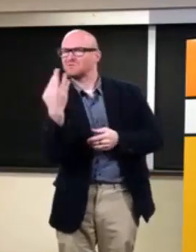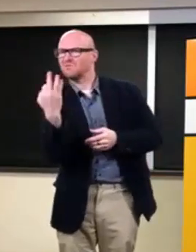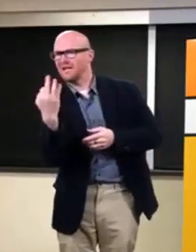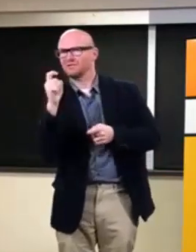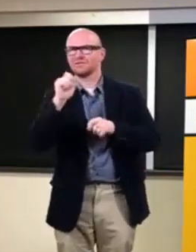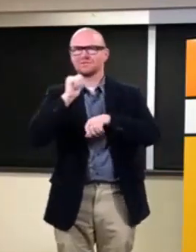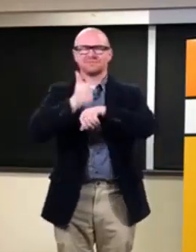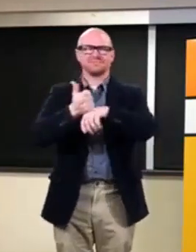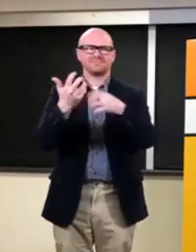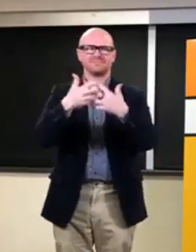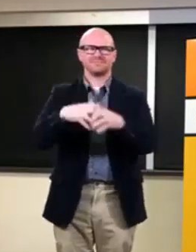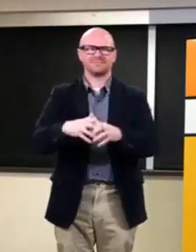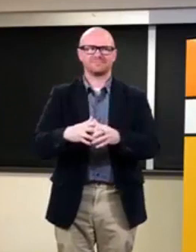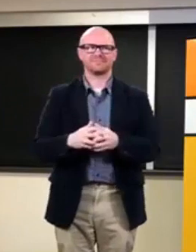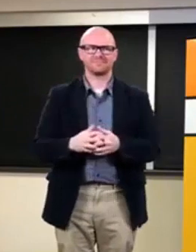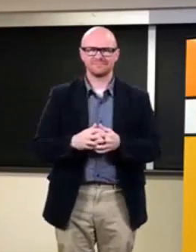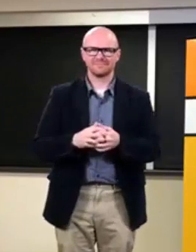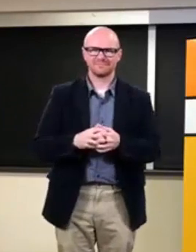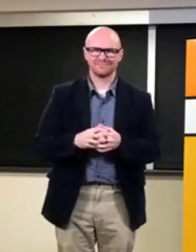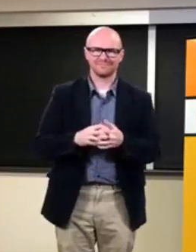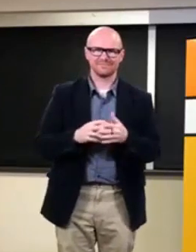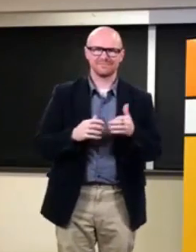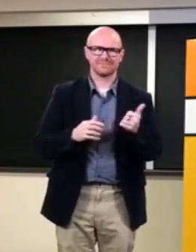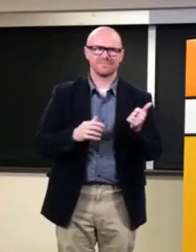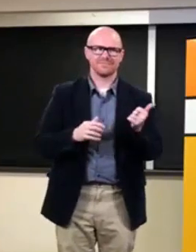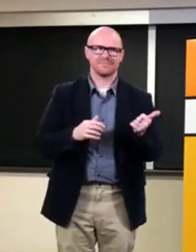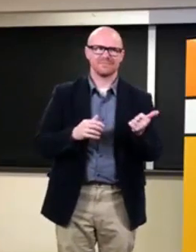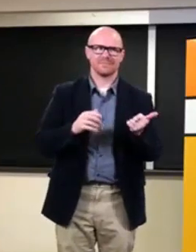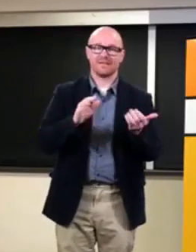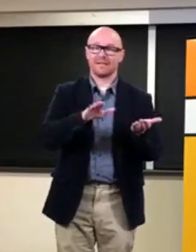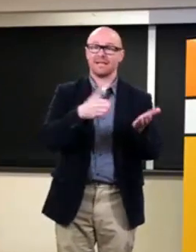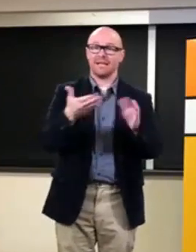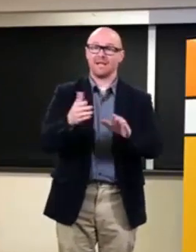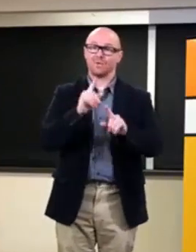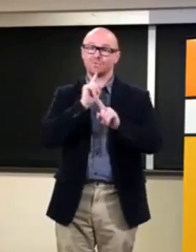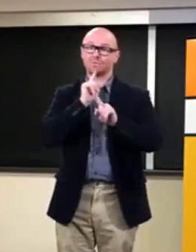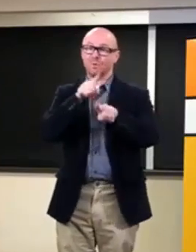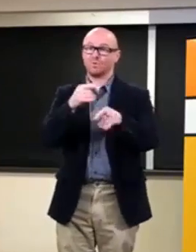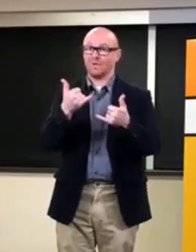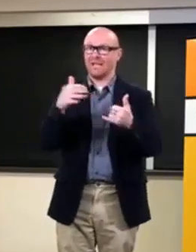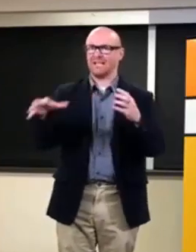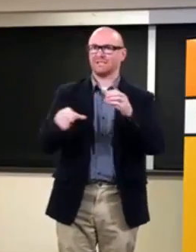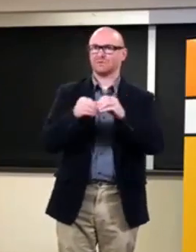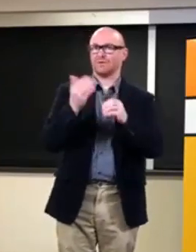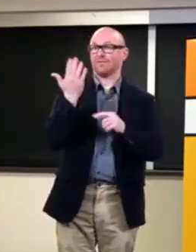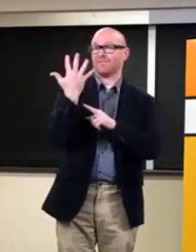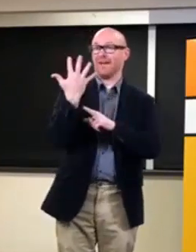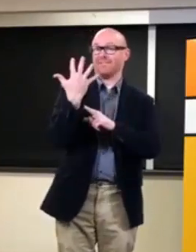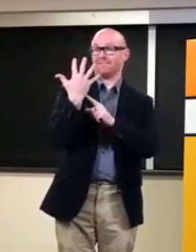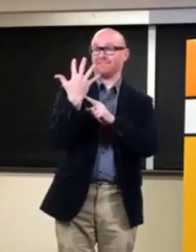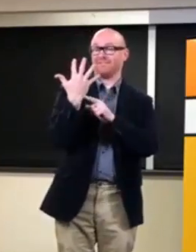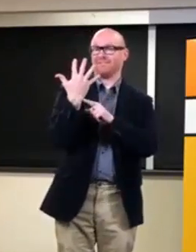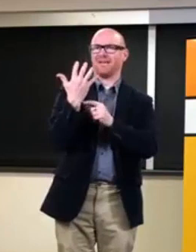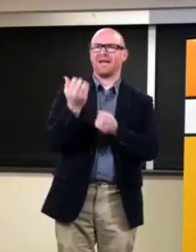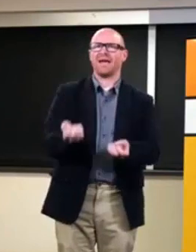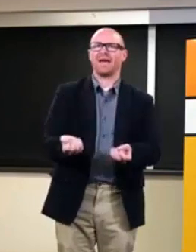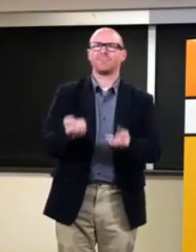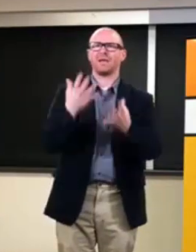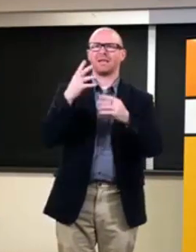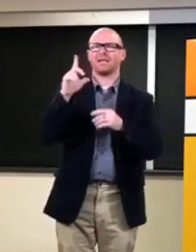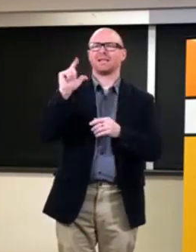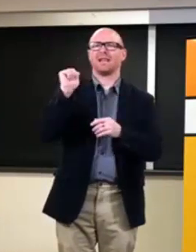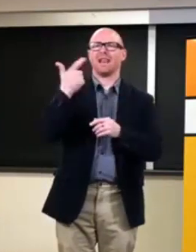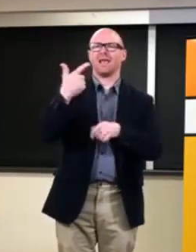With the death that was reported today, that additional 5, which days were those? How much is the lag